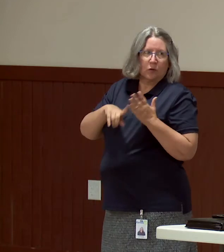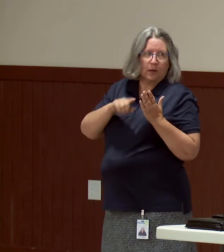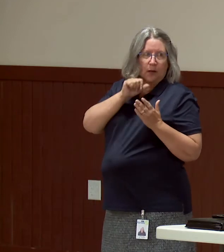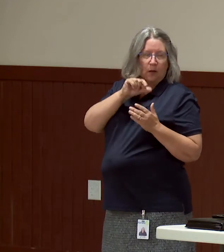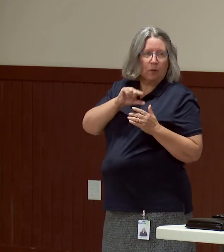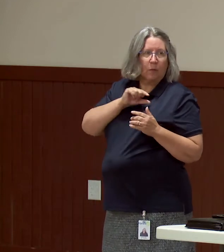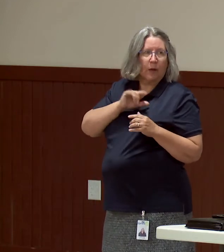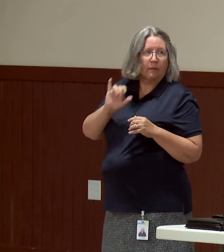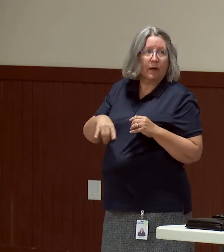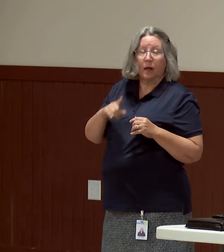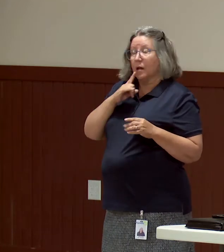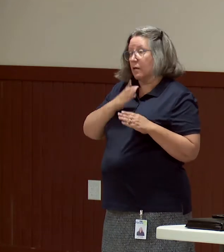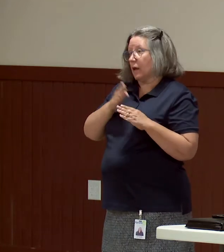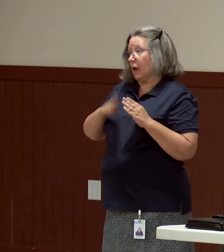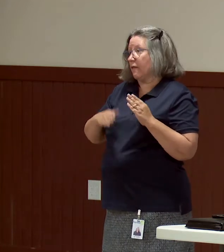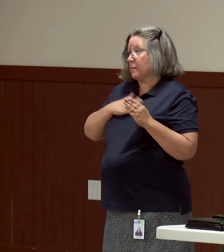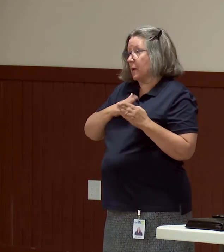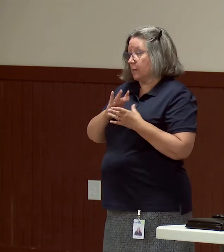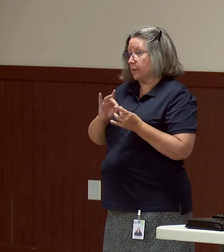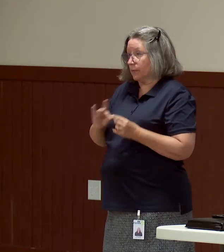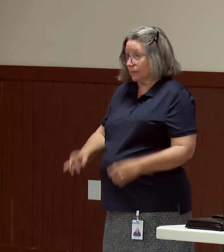And that is the end of my section.